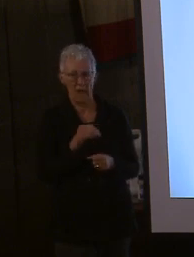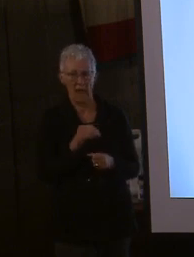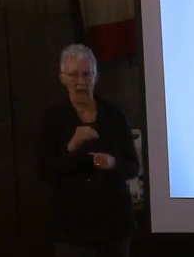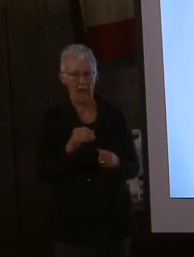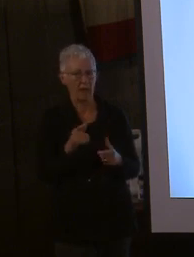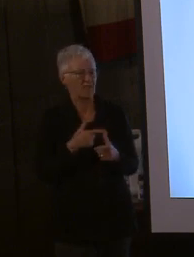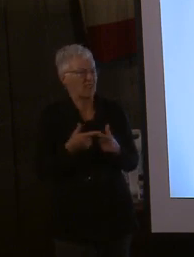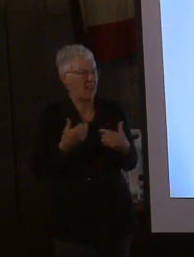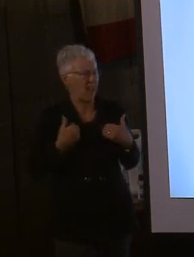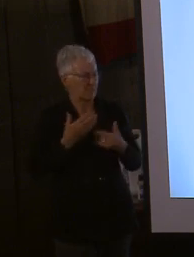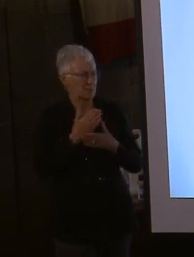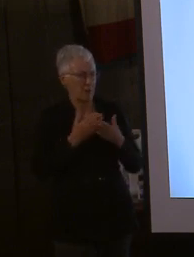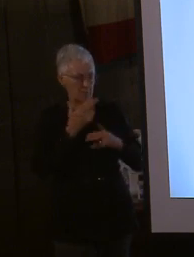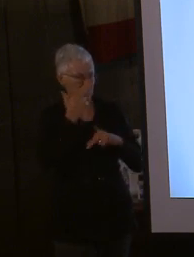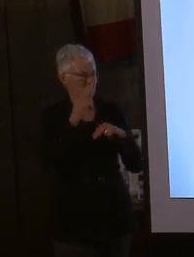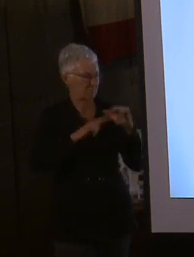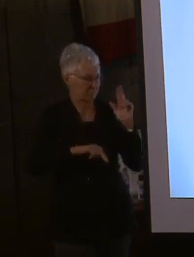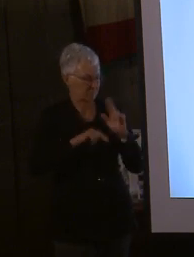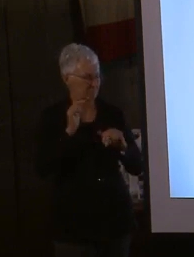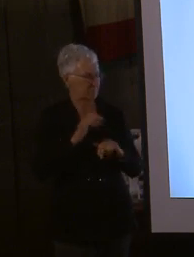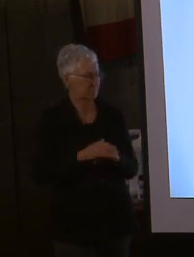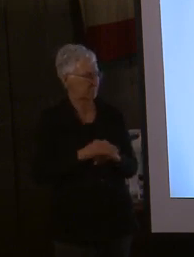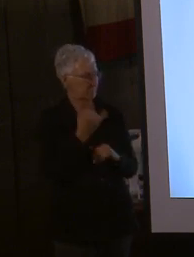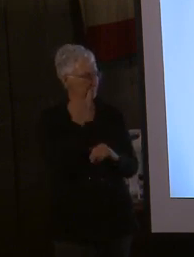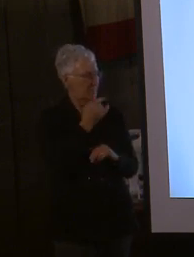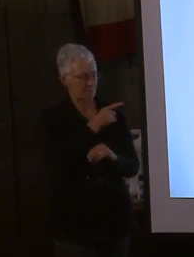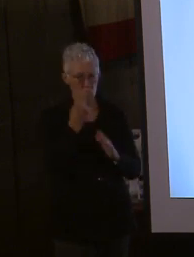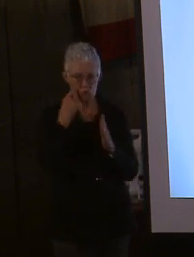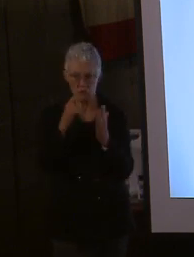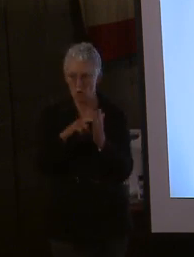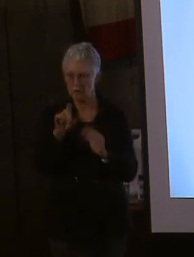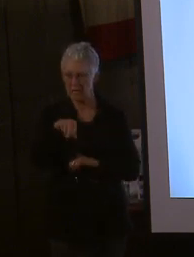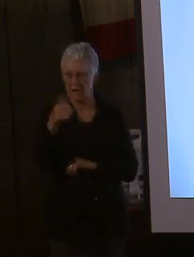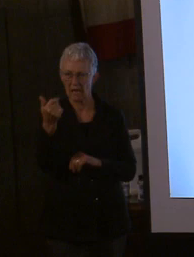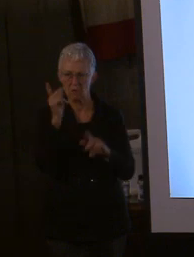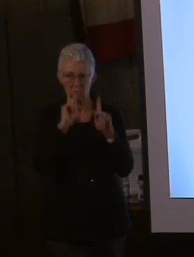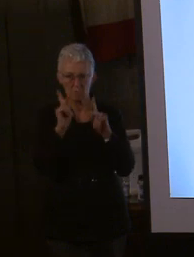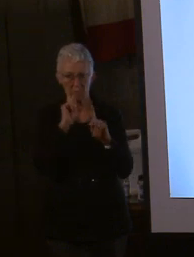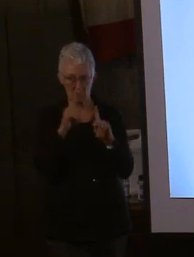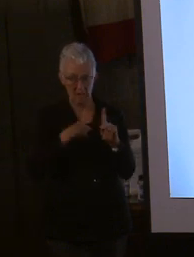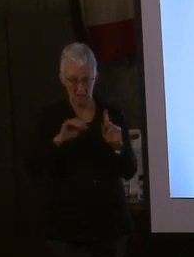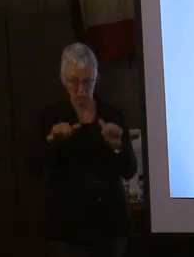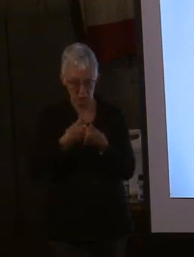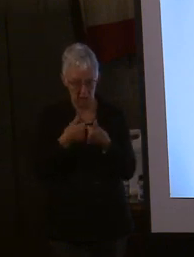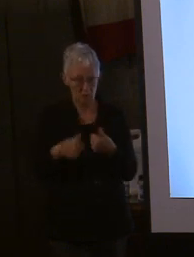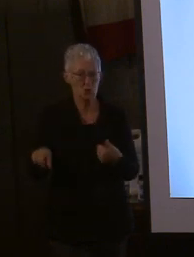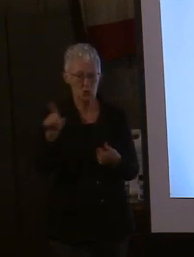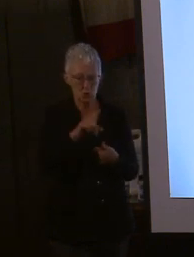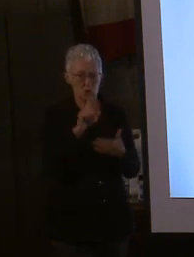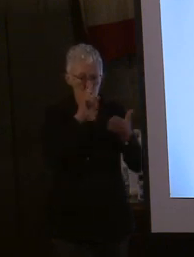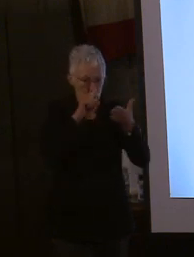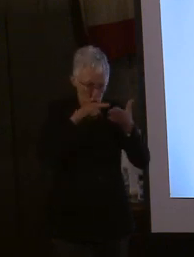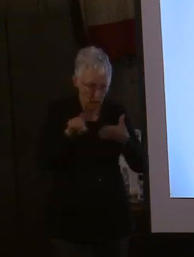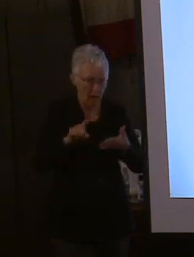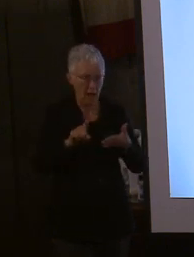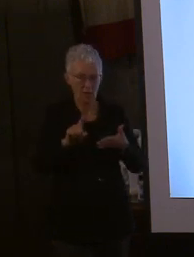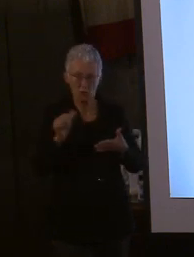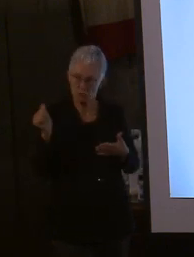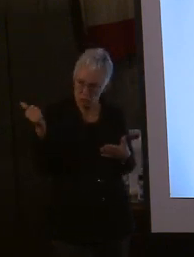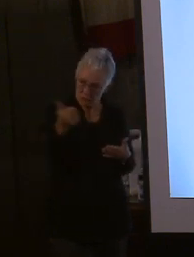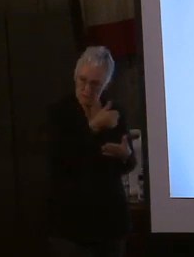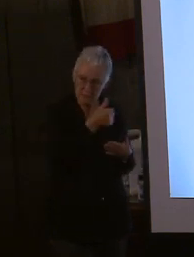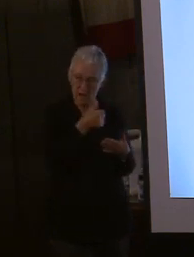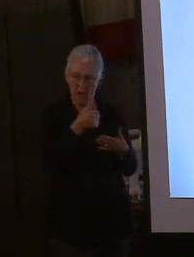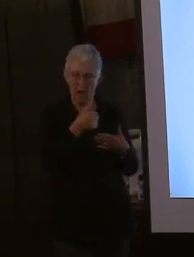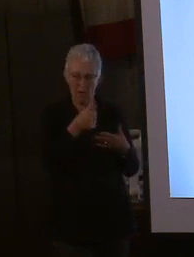you notice that others around you and you, I'm going to ask and challenge you to check your own thoughts and